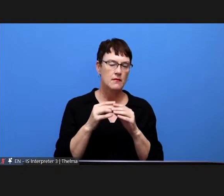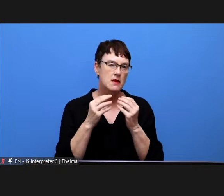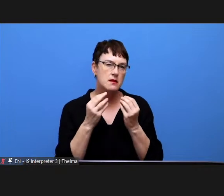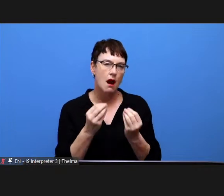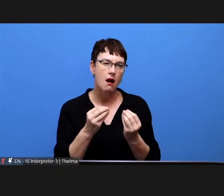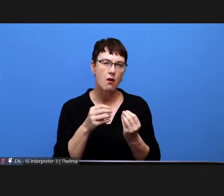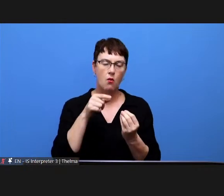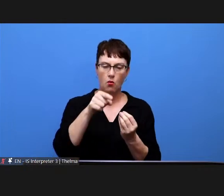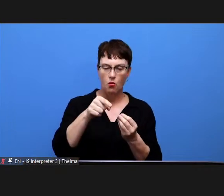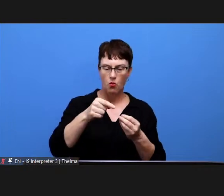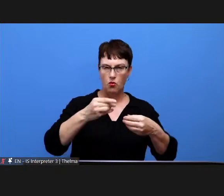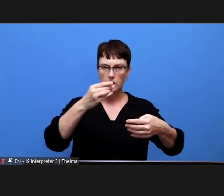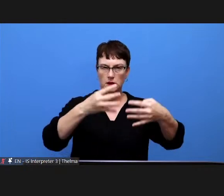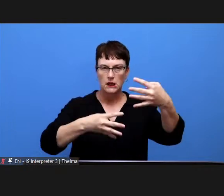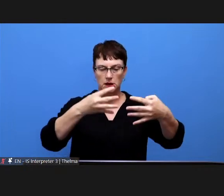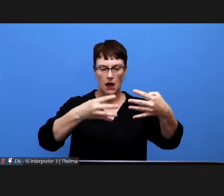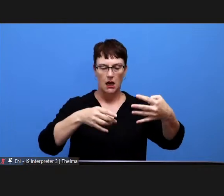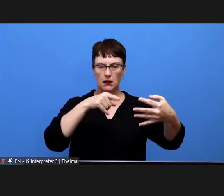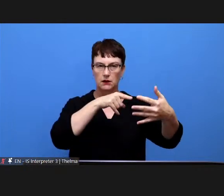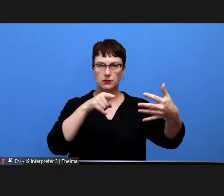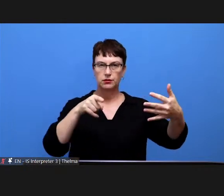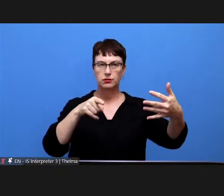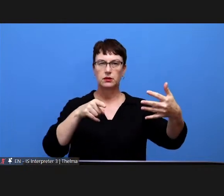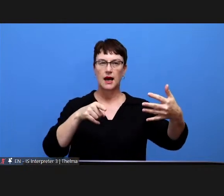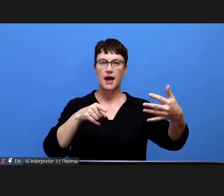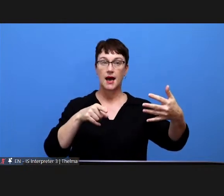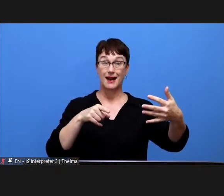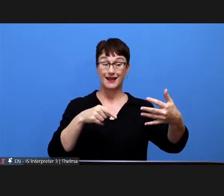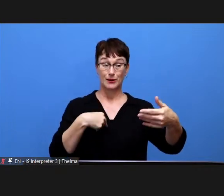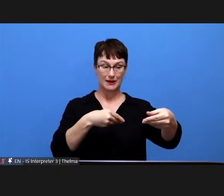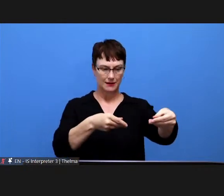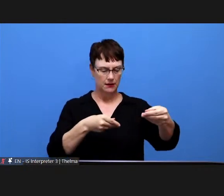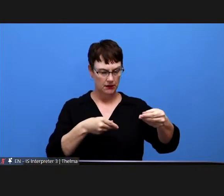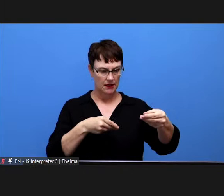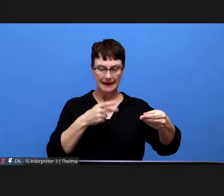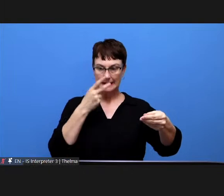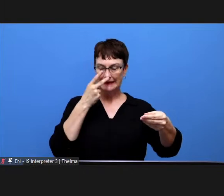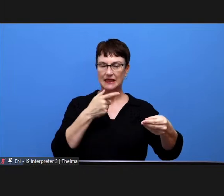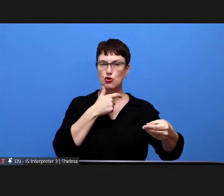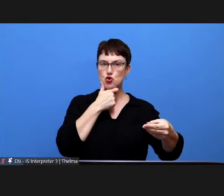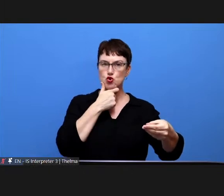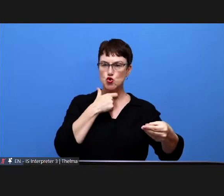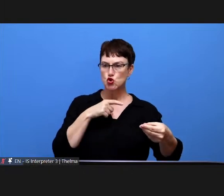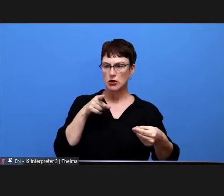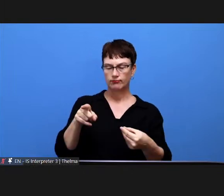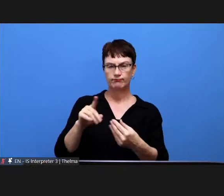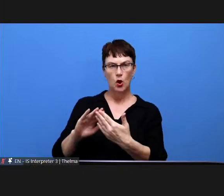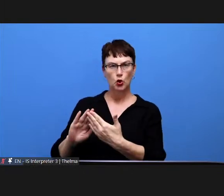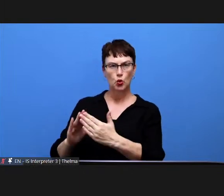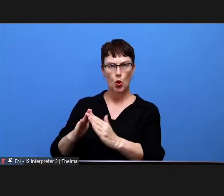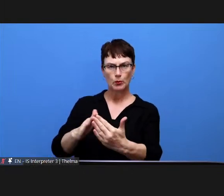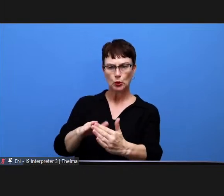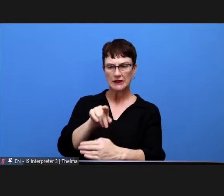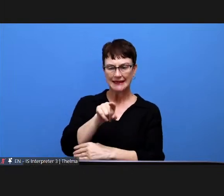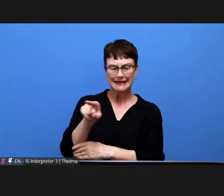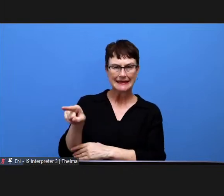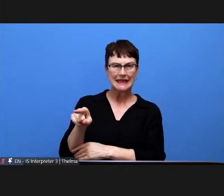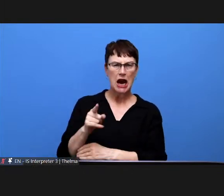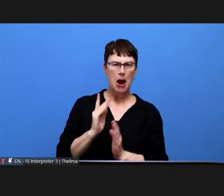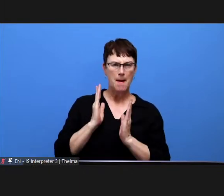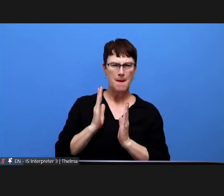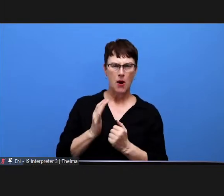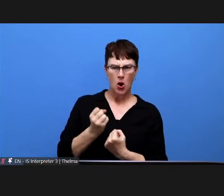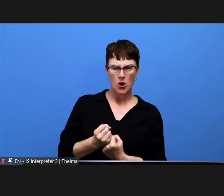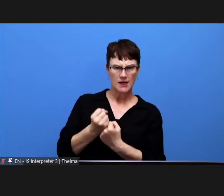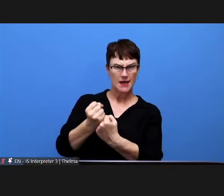where community interventions need to be focused. Also looking at what needs to be done.